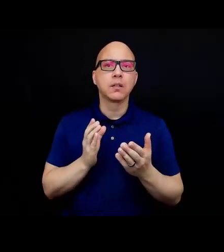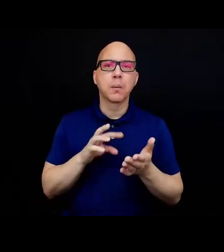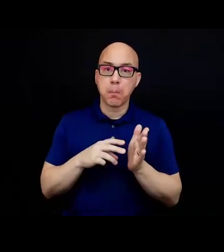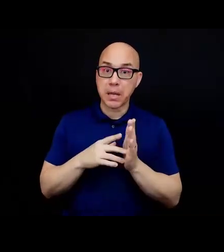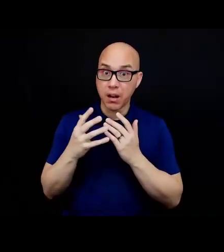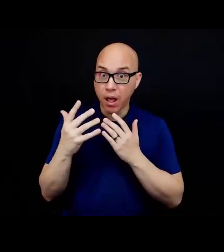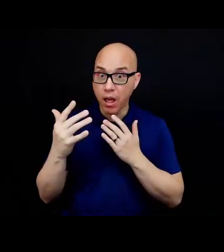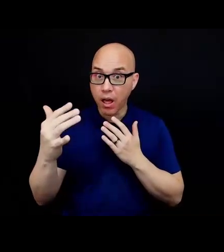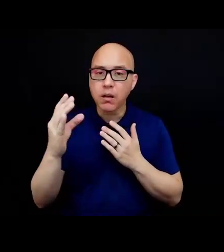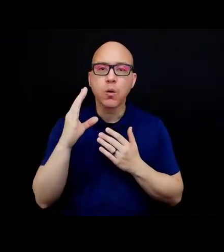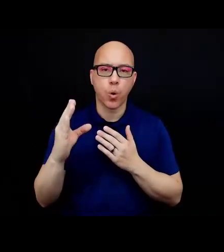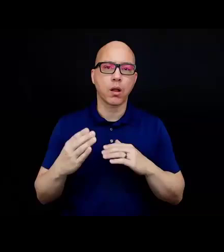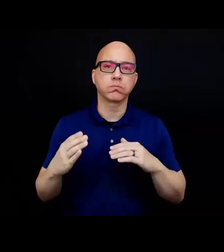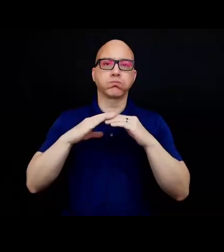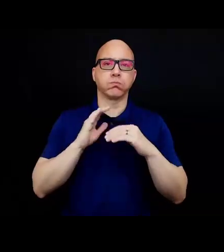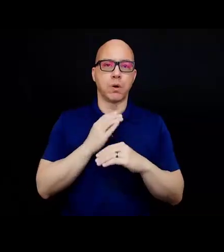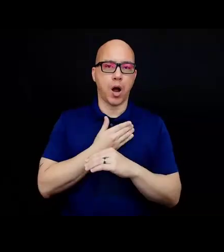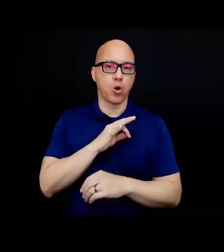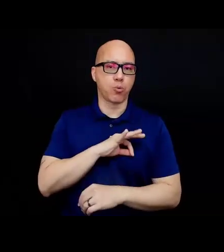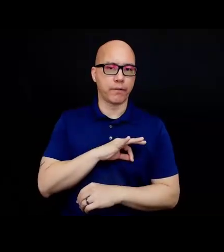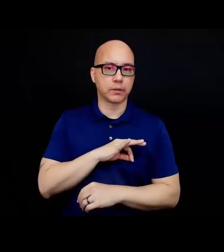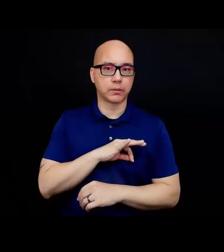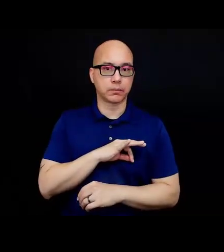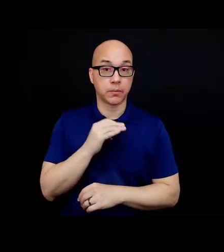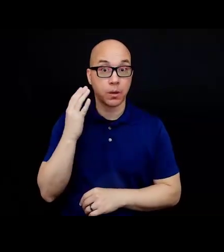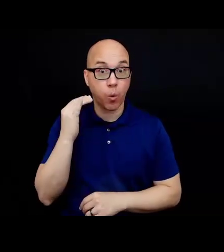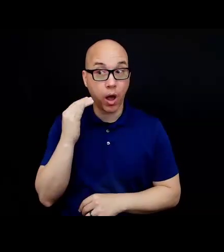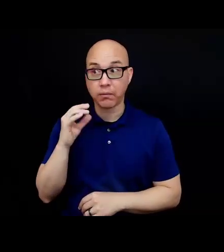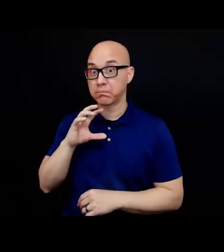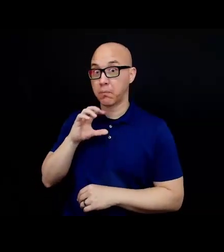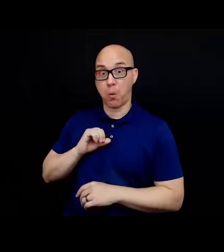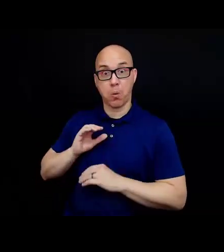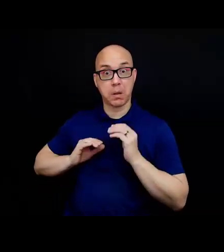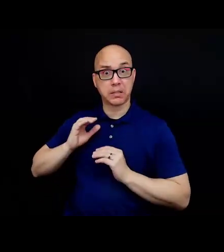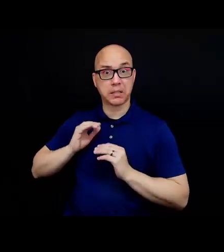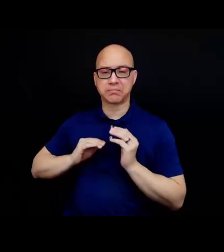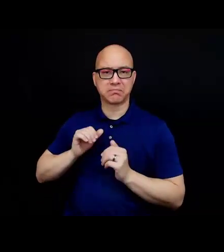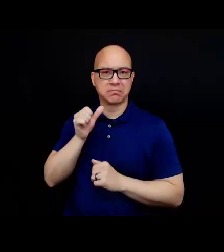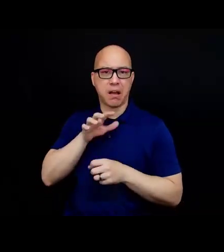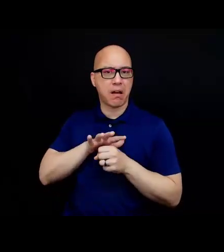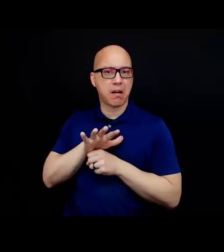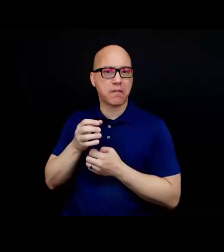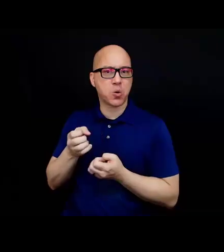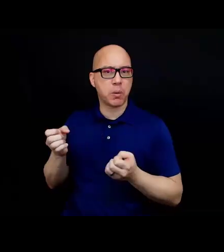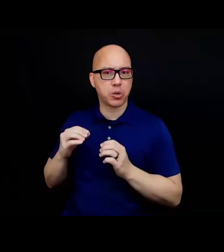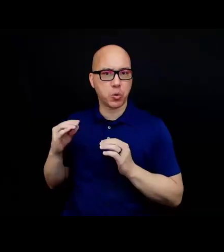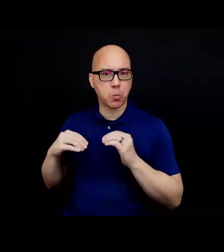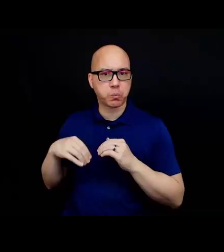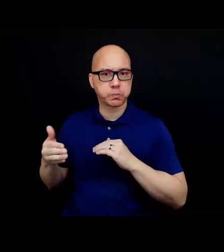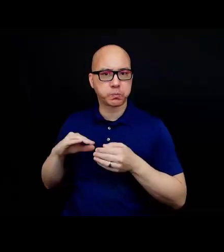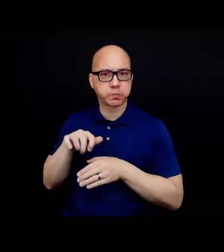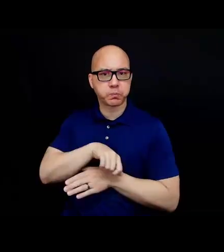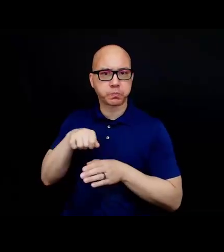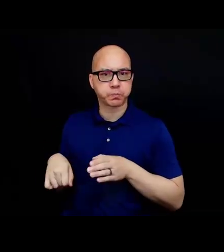your own label products that you couldn't package in the other facility. So now sales can not